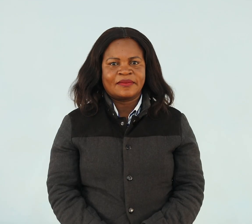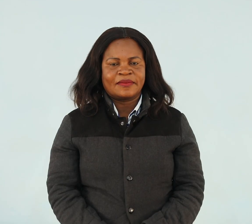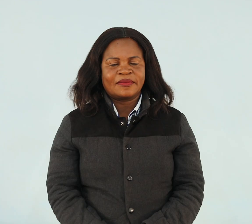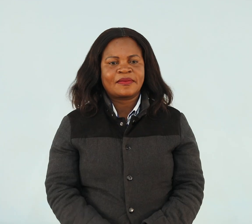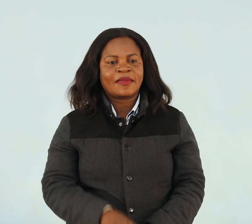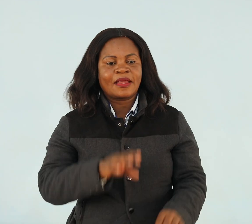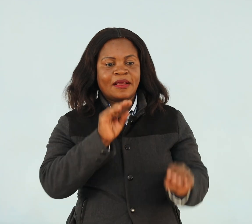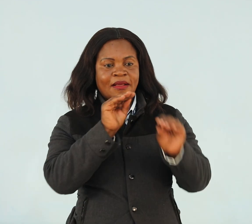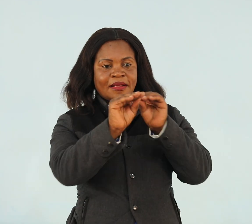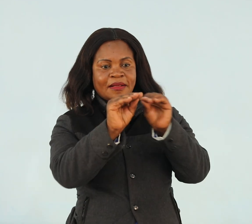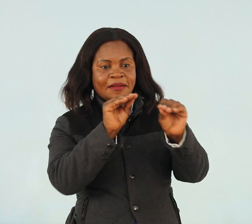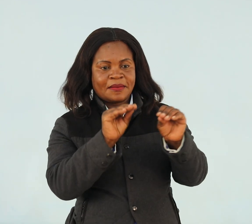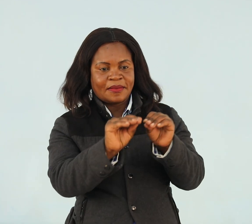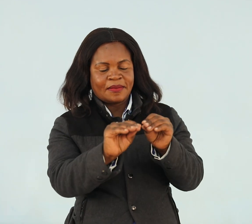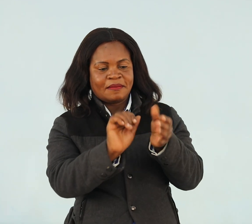Amendment of Article 81.